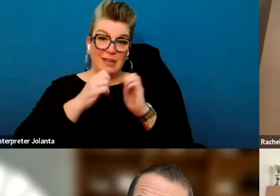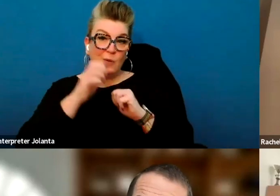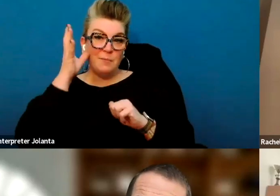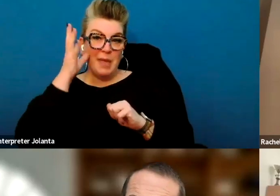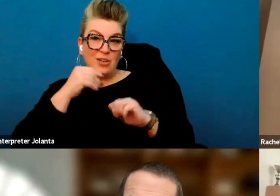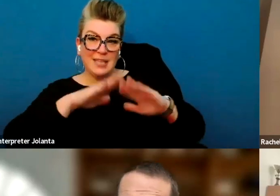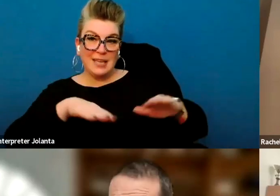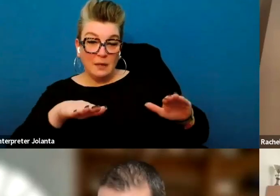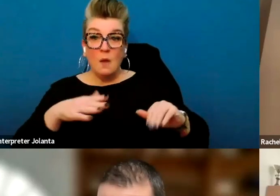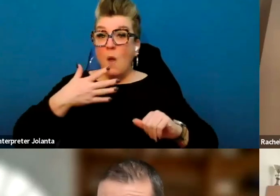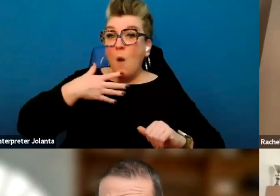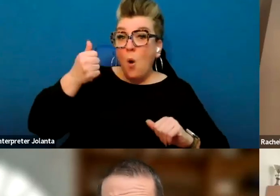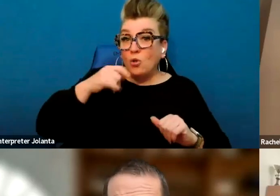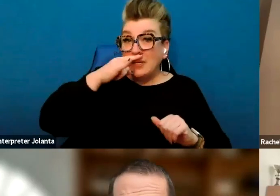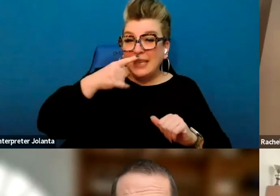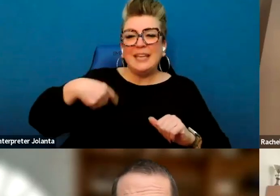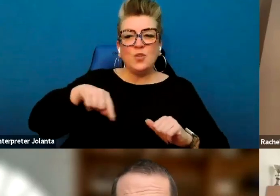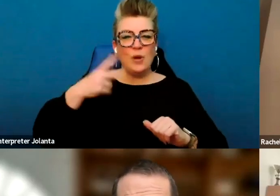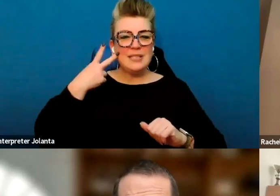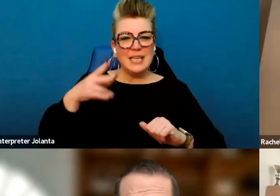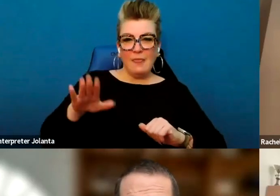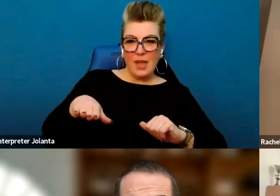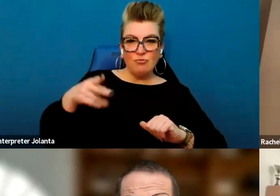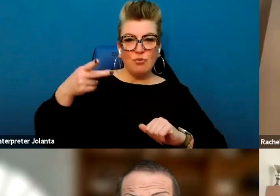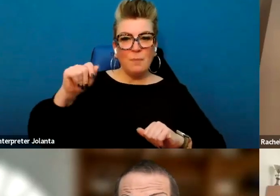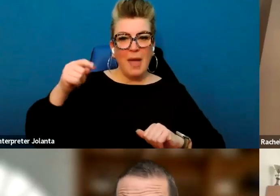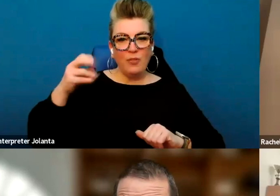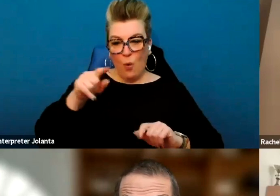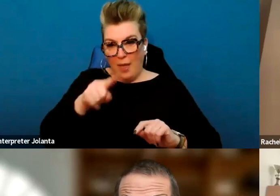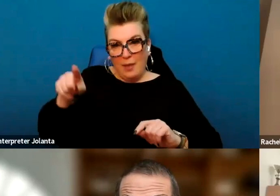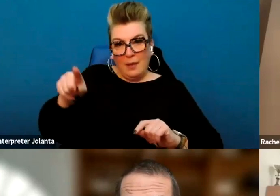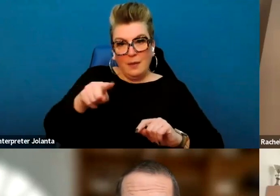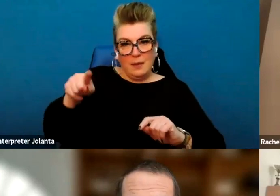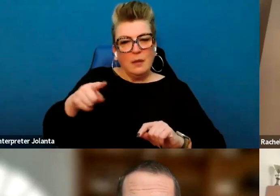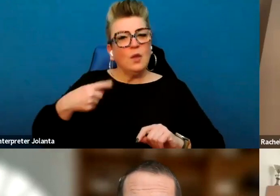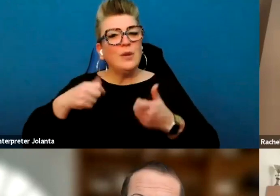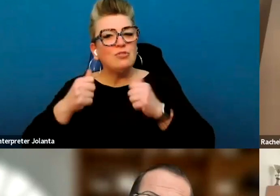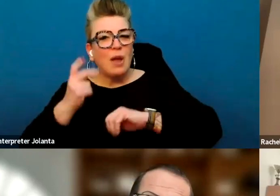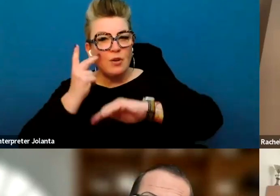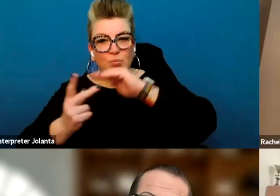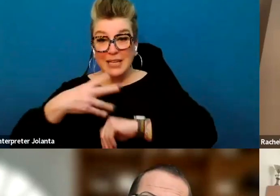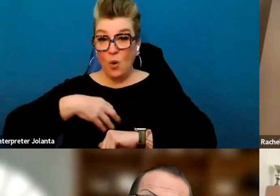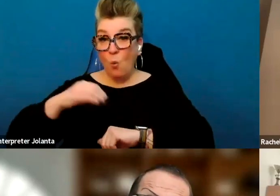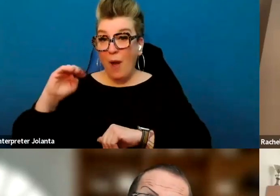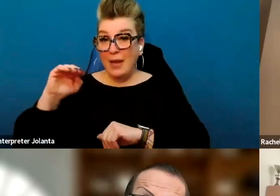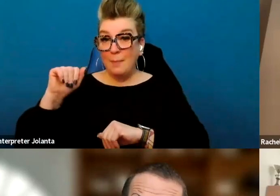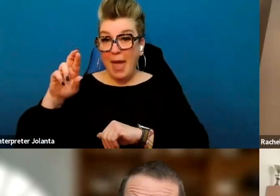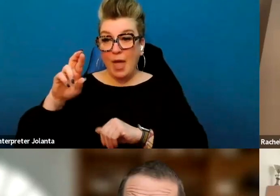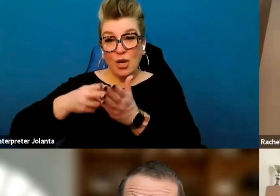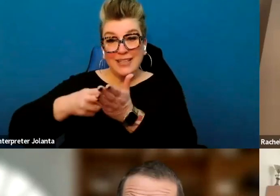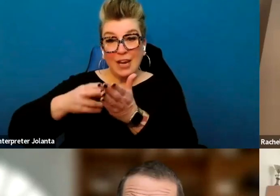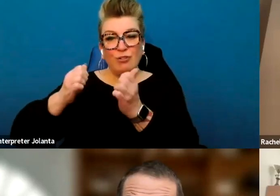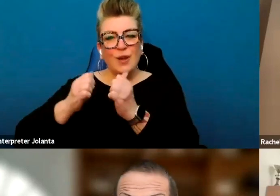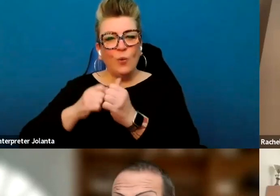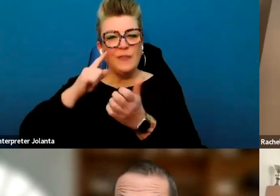older kids, we look at the ventral pathway and we try to predict white matter integrity with our